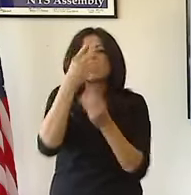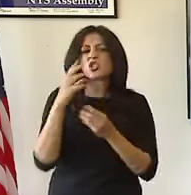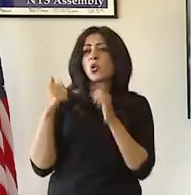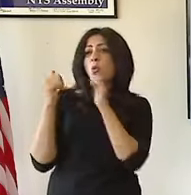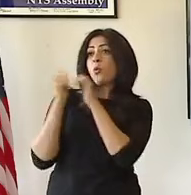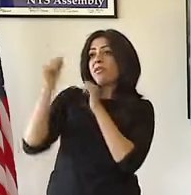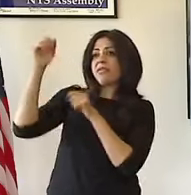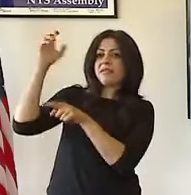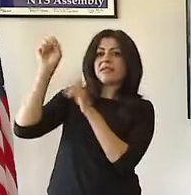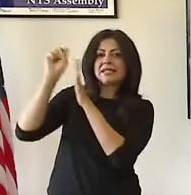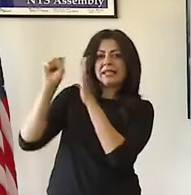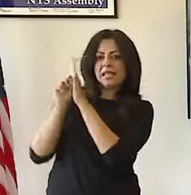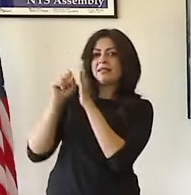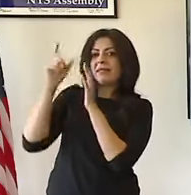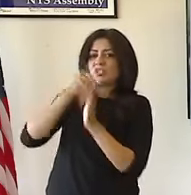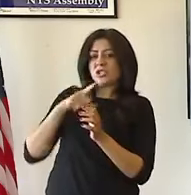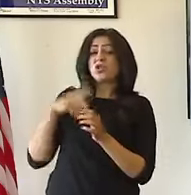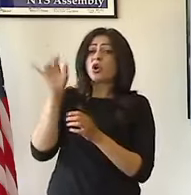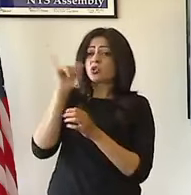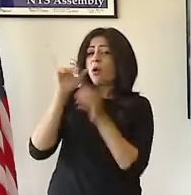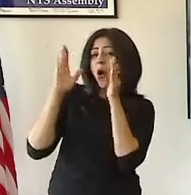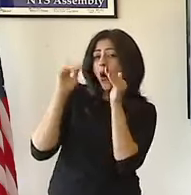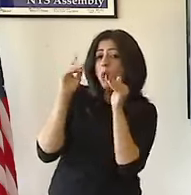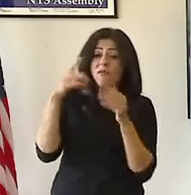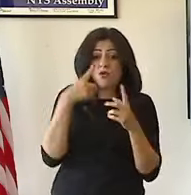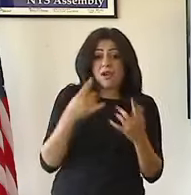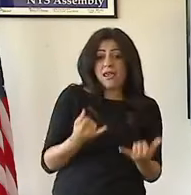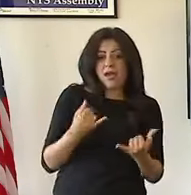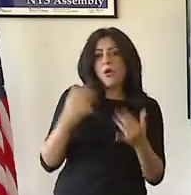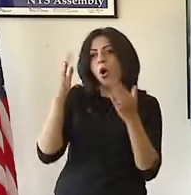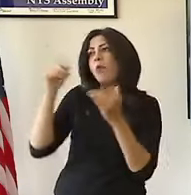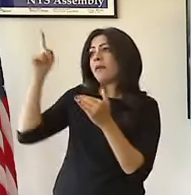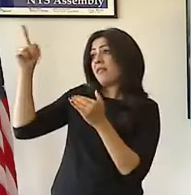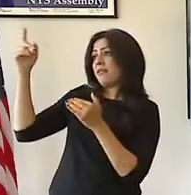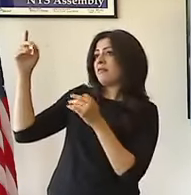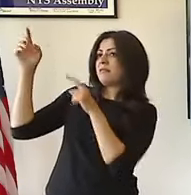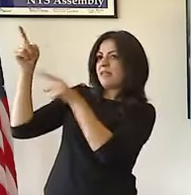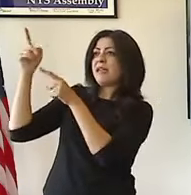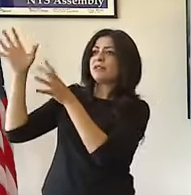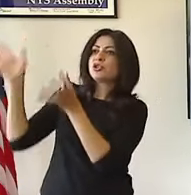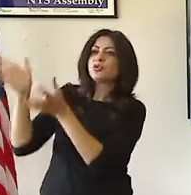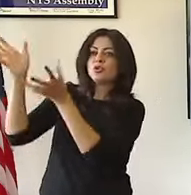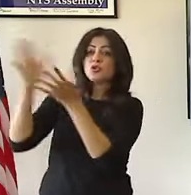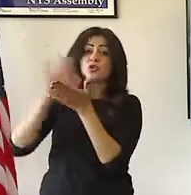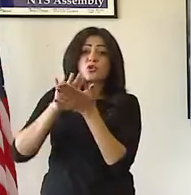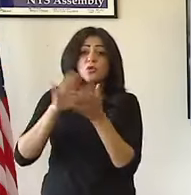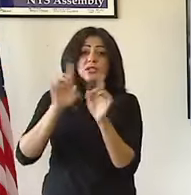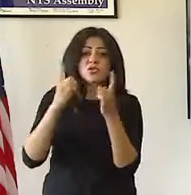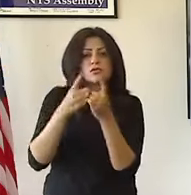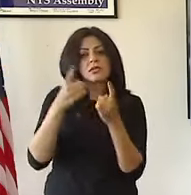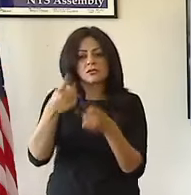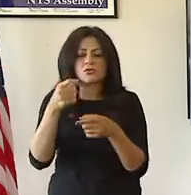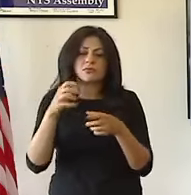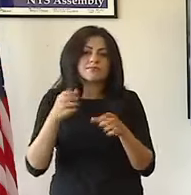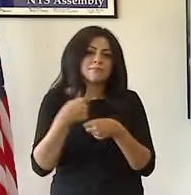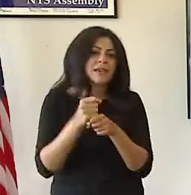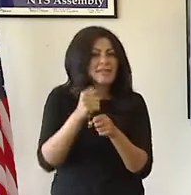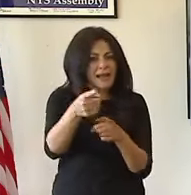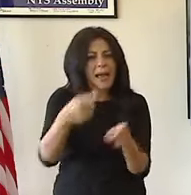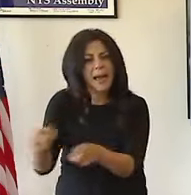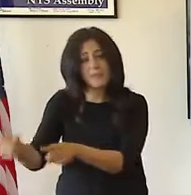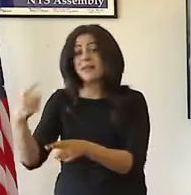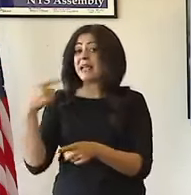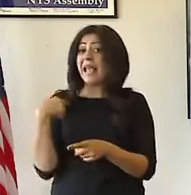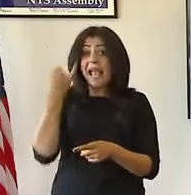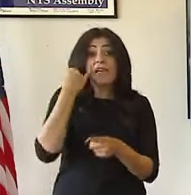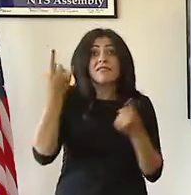hopeful in the meantime that they finally move forward with encouraging school districts and working to make that happen. And I will be the first to celebrate it